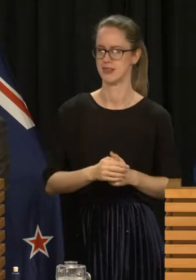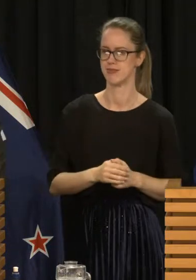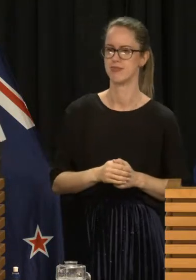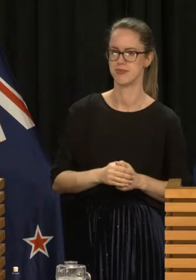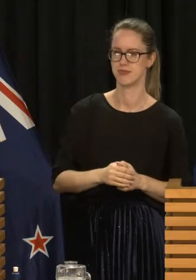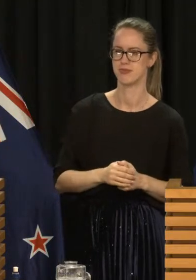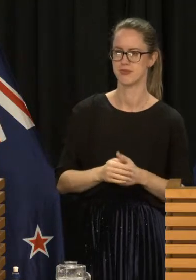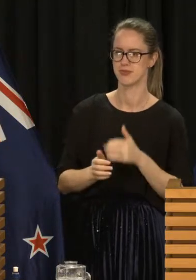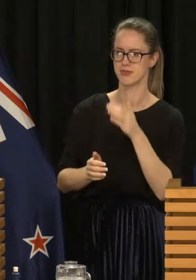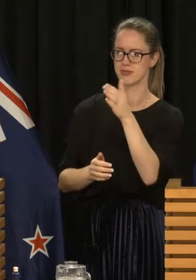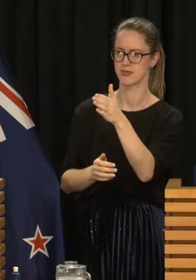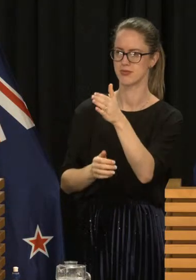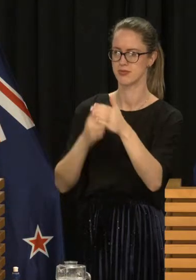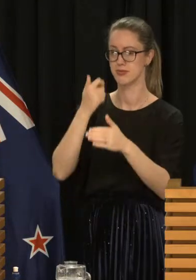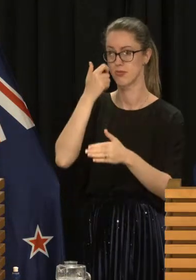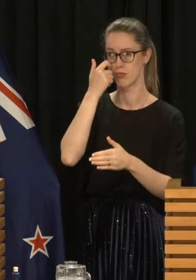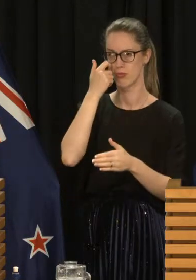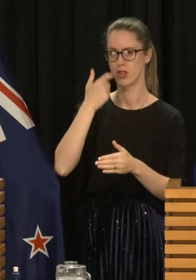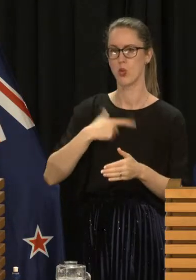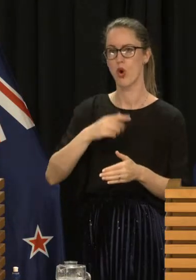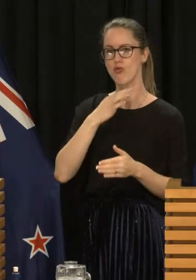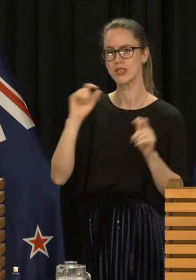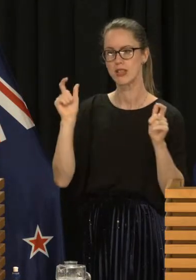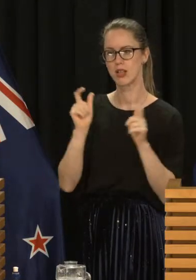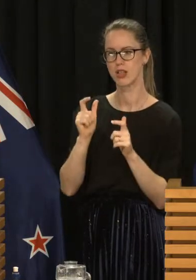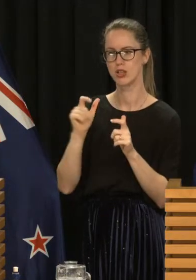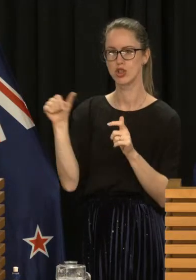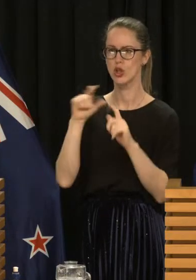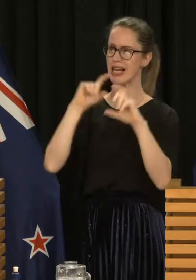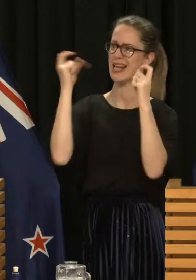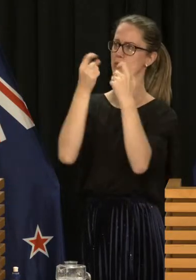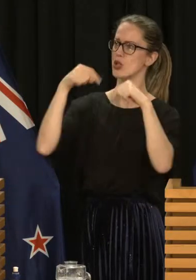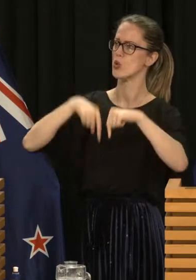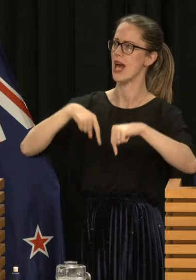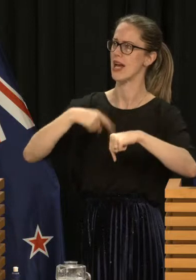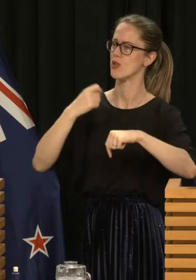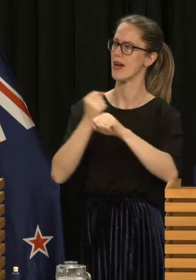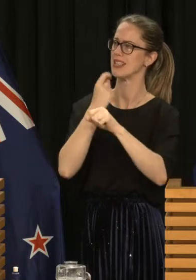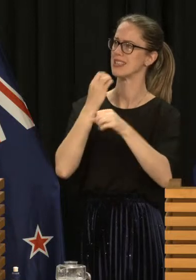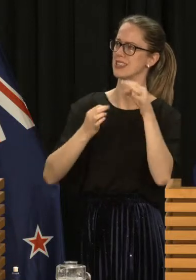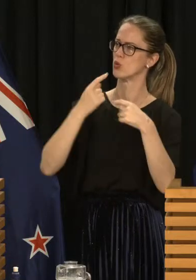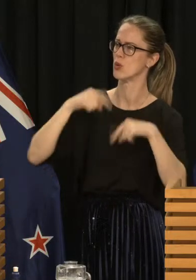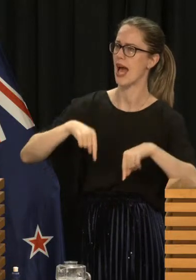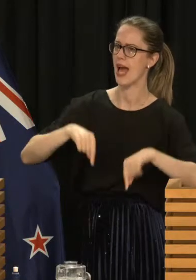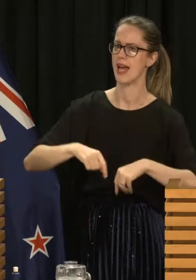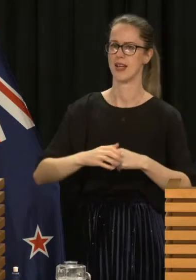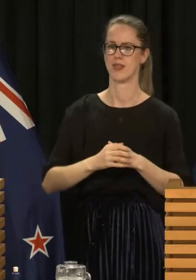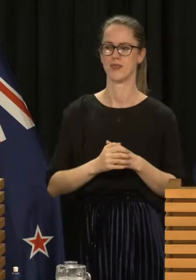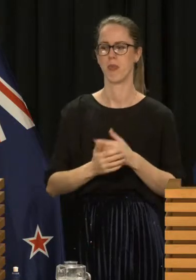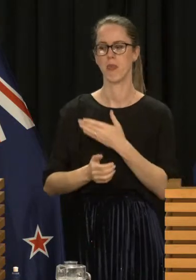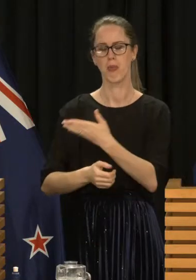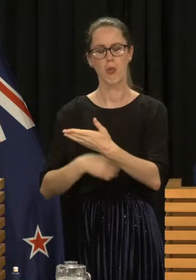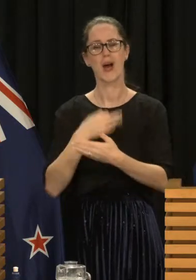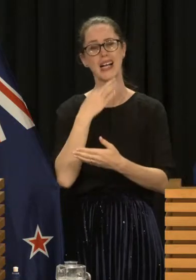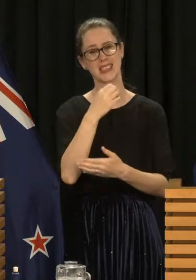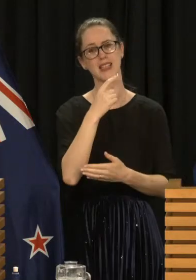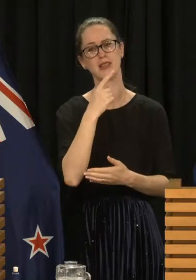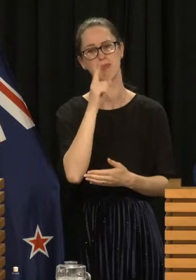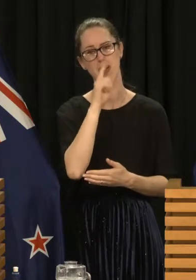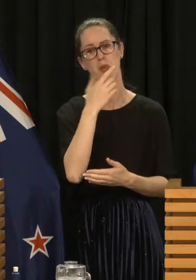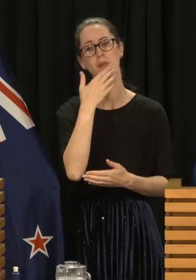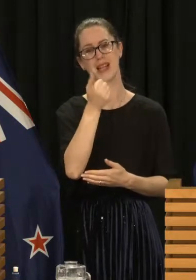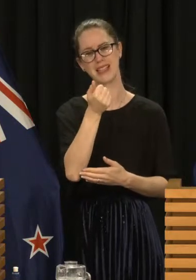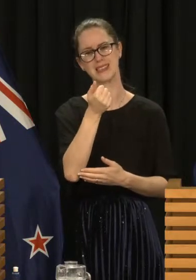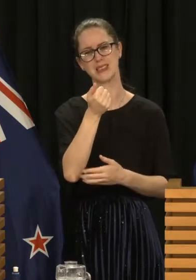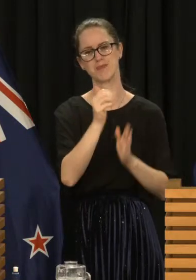back here. Given you're looking to reduce that margin of risk there, why not call a Cabinet meeting today and push it through? Look, we're asking people to continue